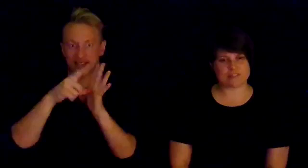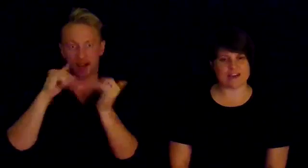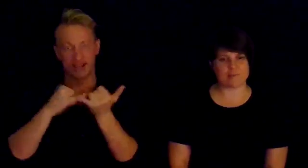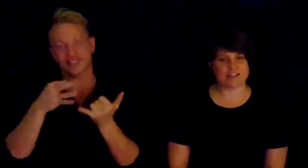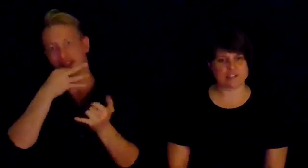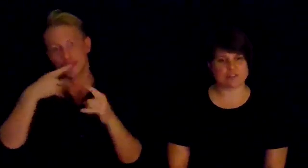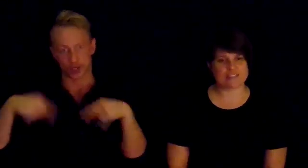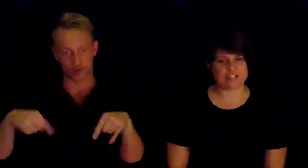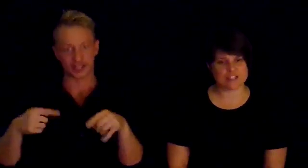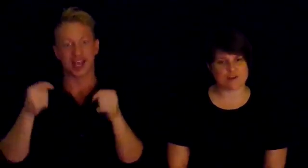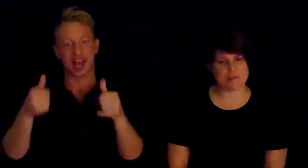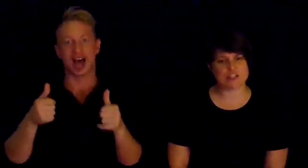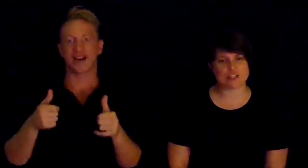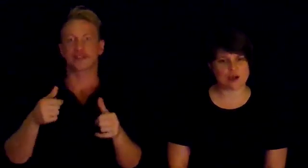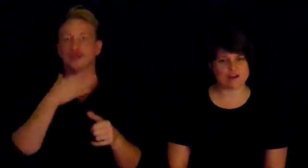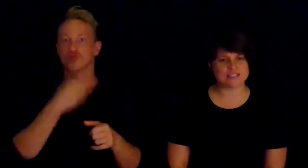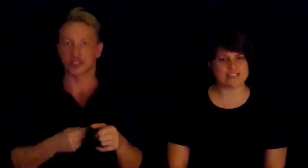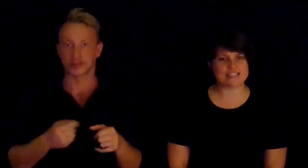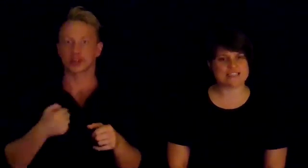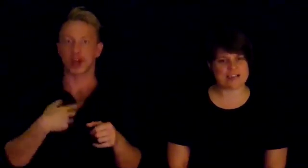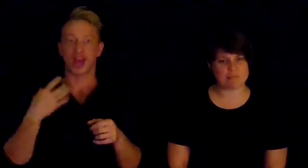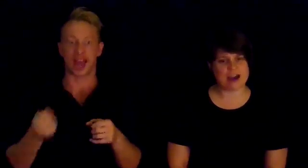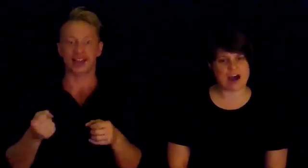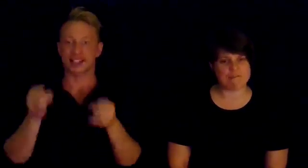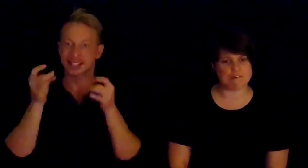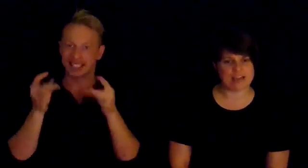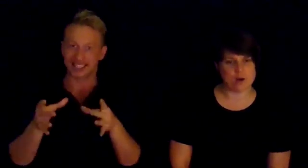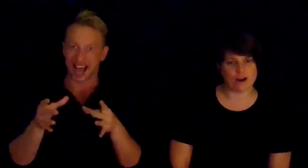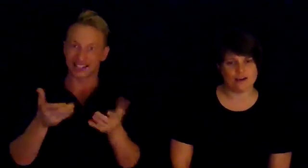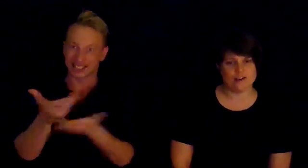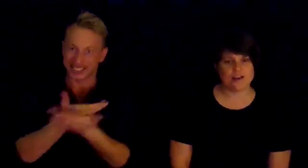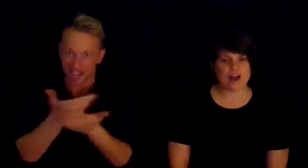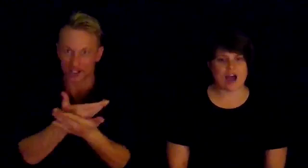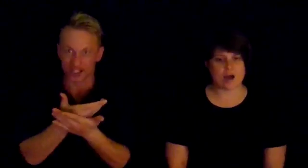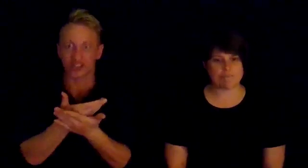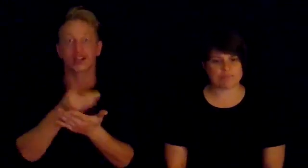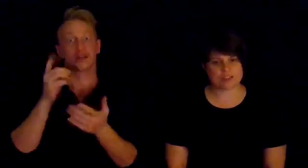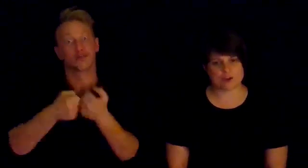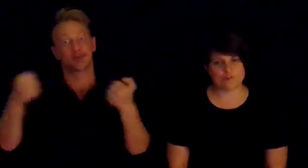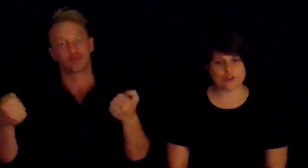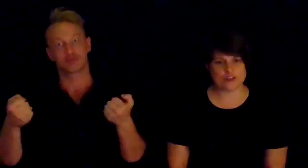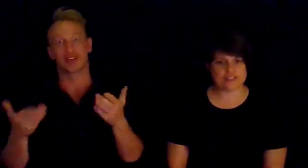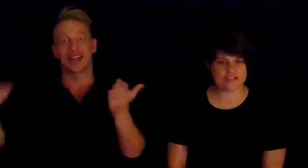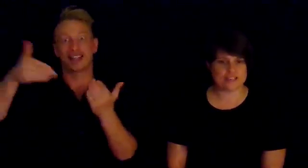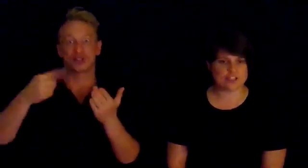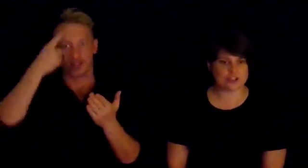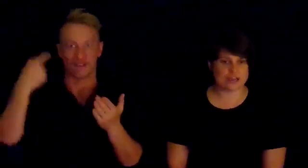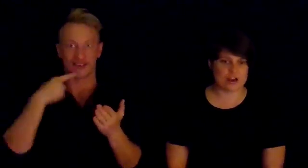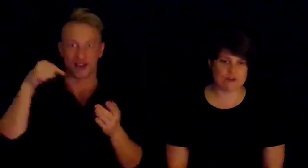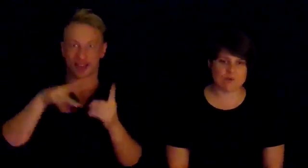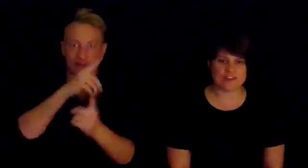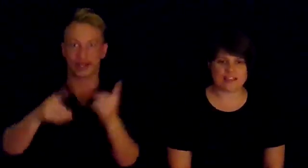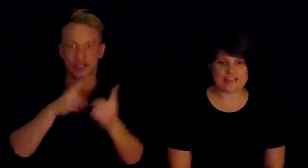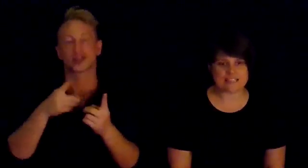after Christmas I had my initial discussions for about 2 hours. It did extend by a half an hour. There are a few things I needed